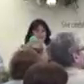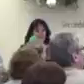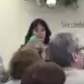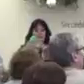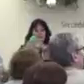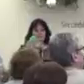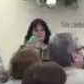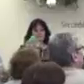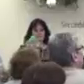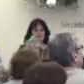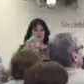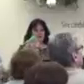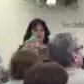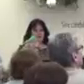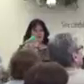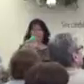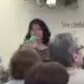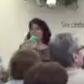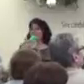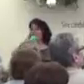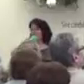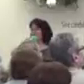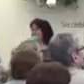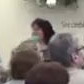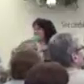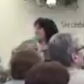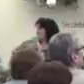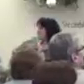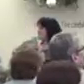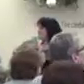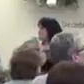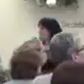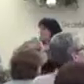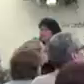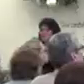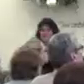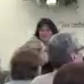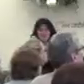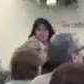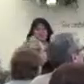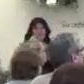Thank you.